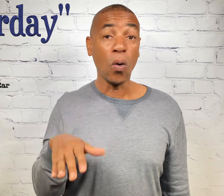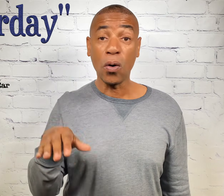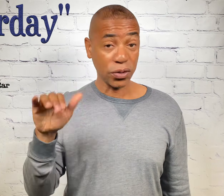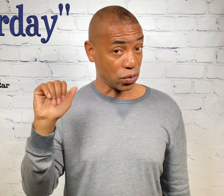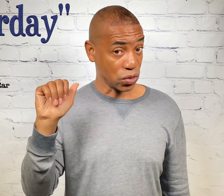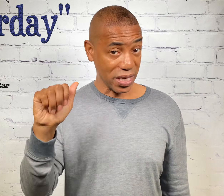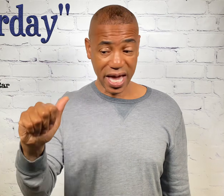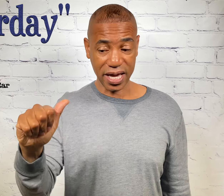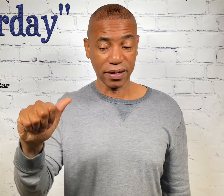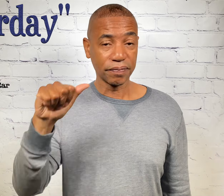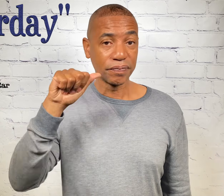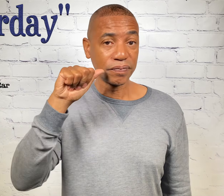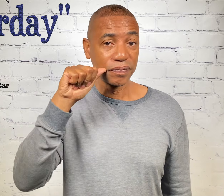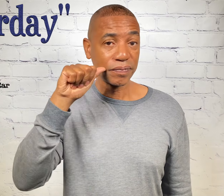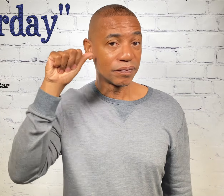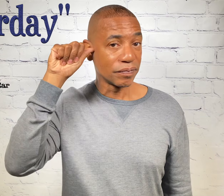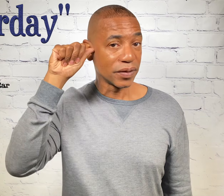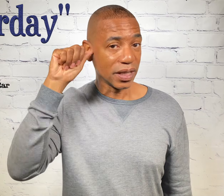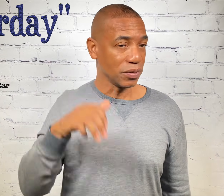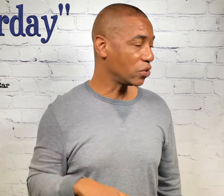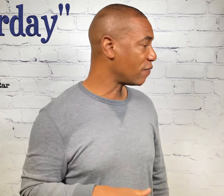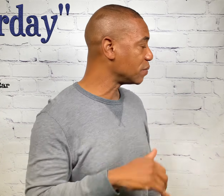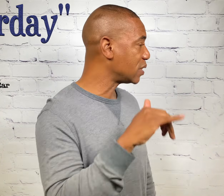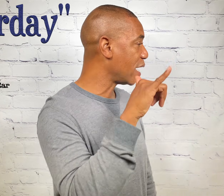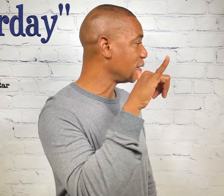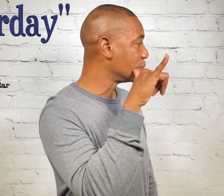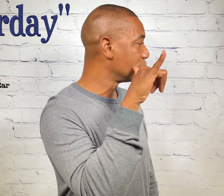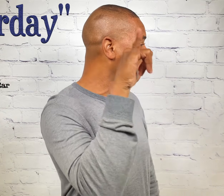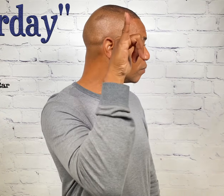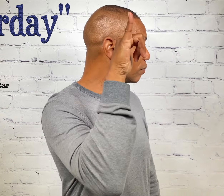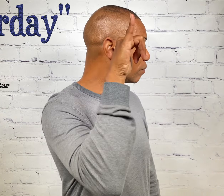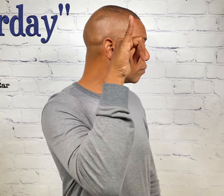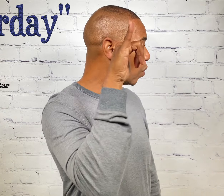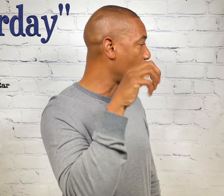Or you can do an A. Let me show you that from the side. Or,